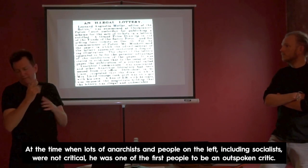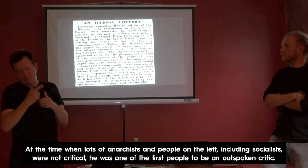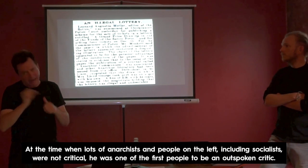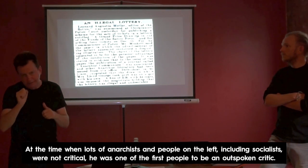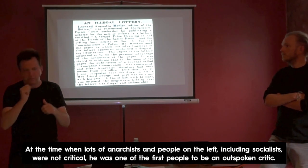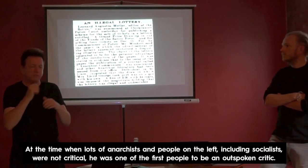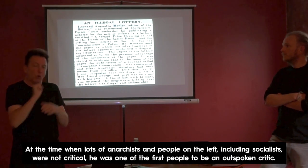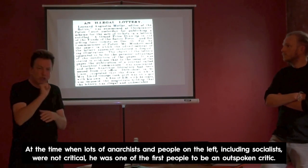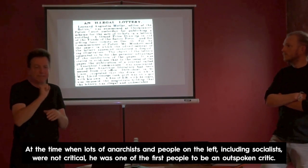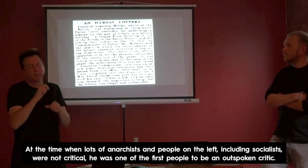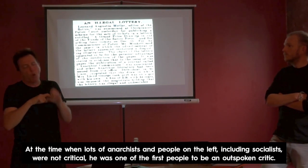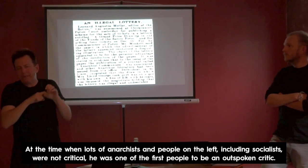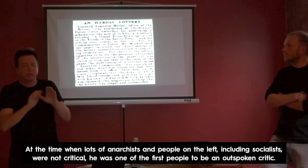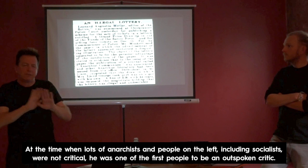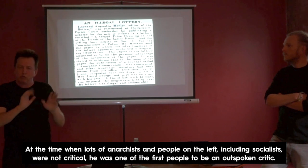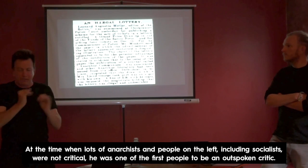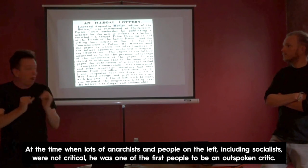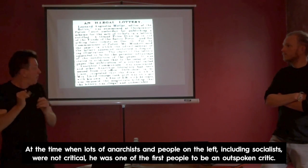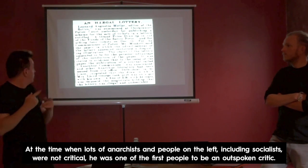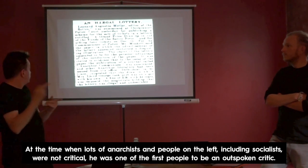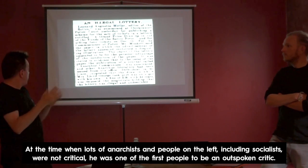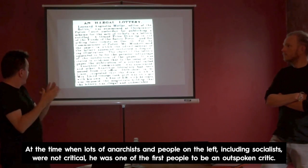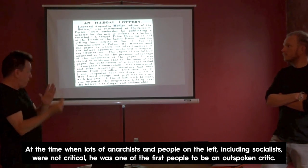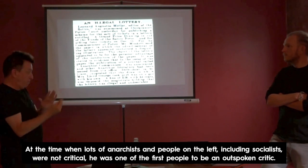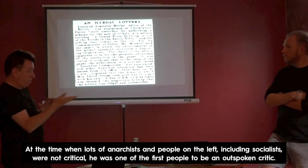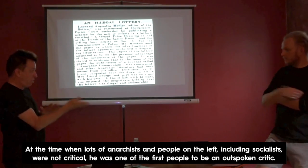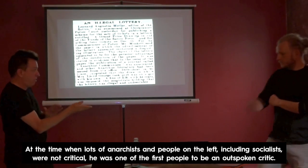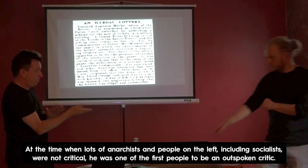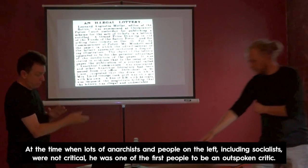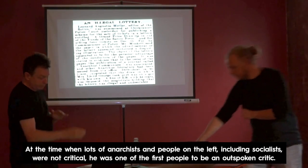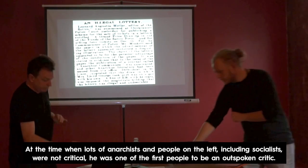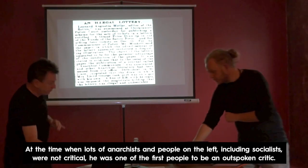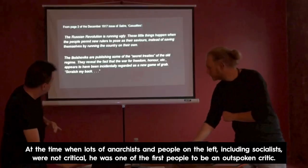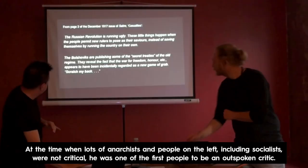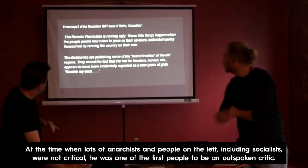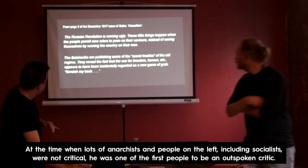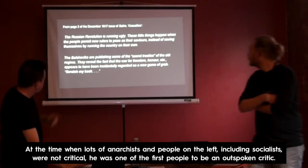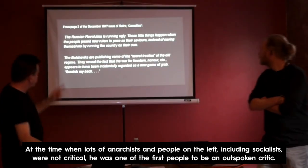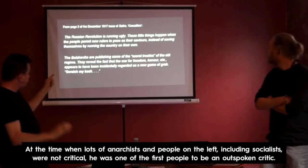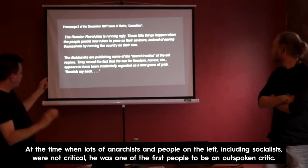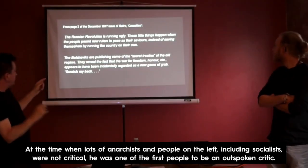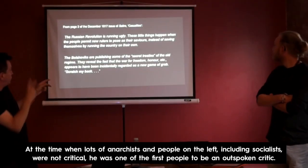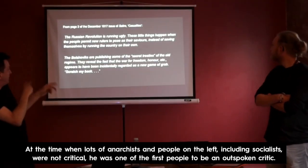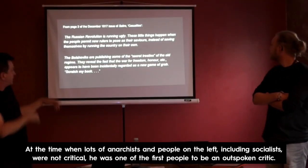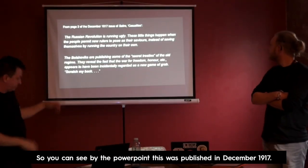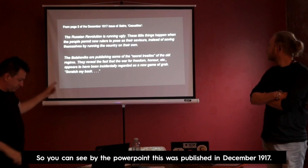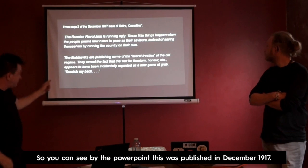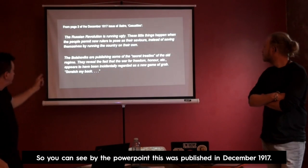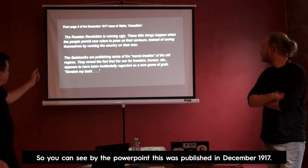At the time when lots of anarchists and people on the left, socialists, were not critical, he was one of the first people to be more of an outspoken critic. So you can